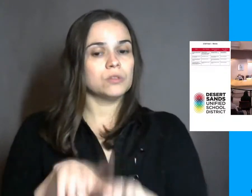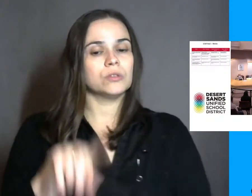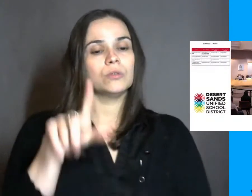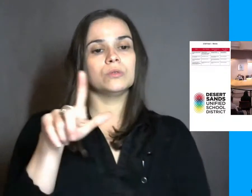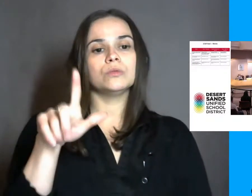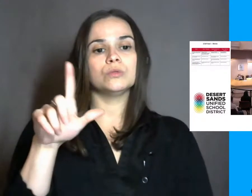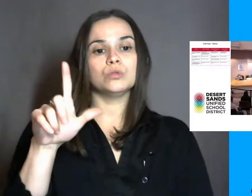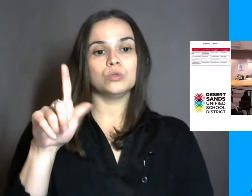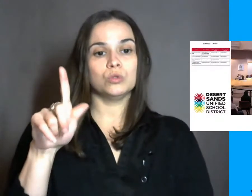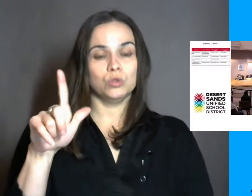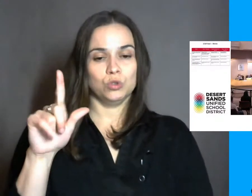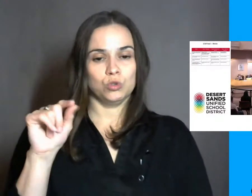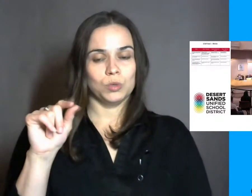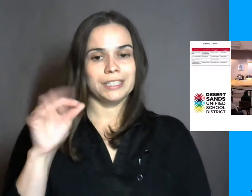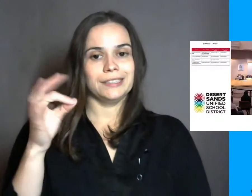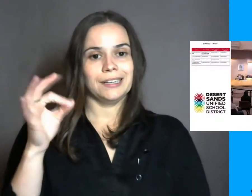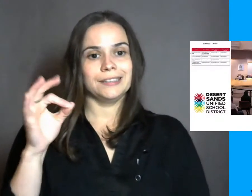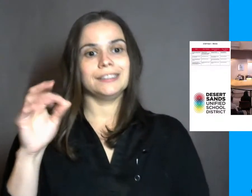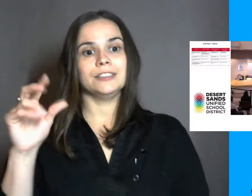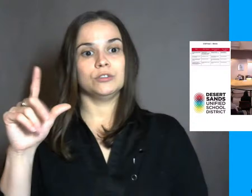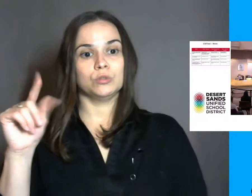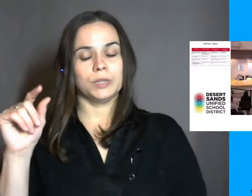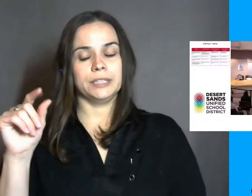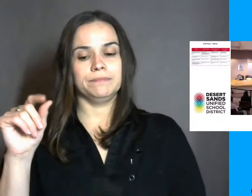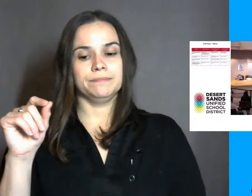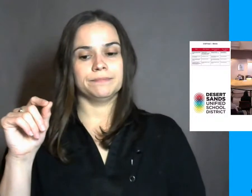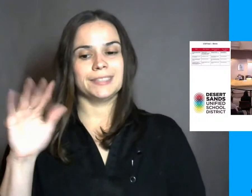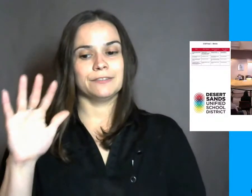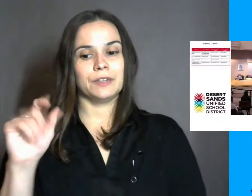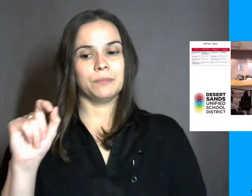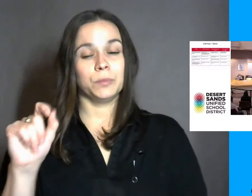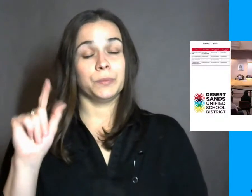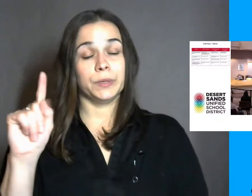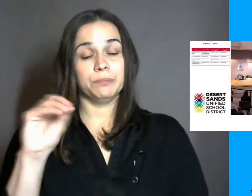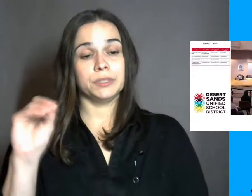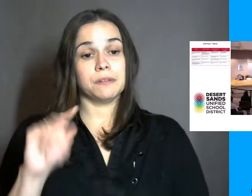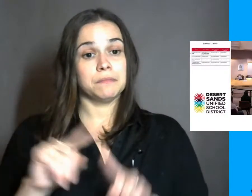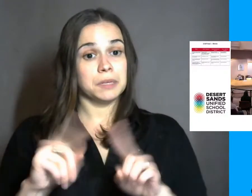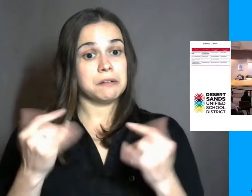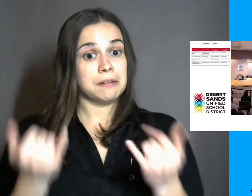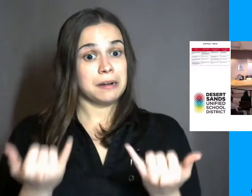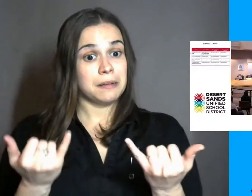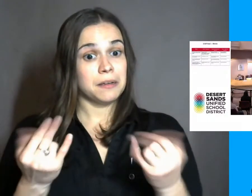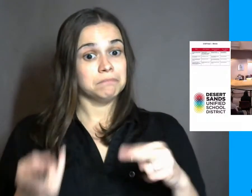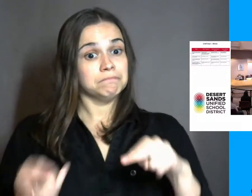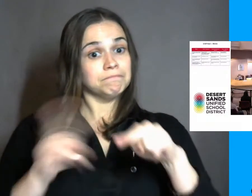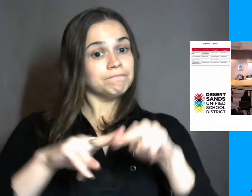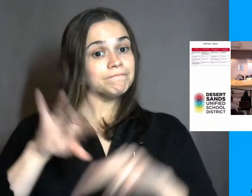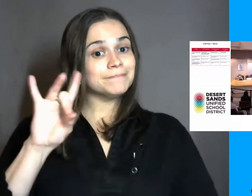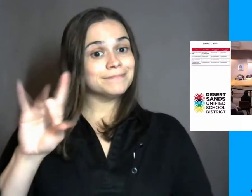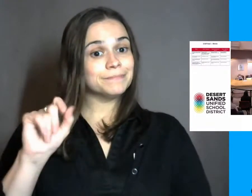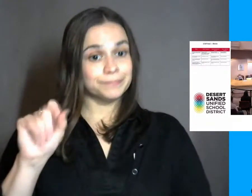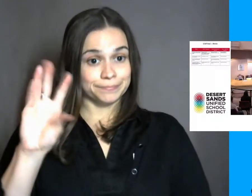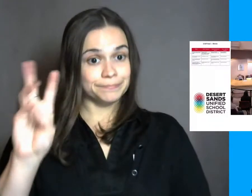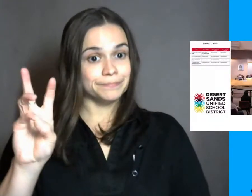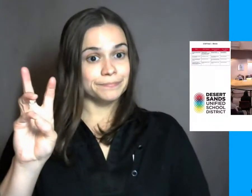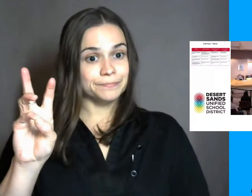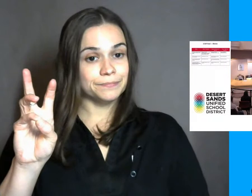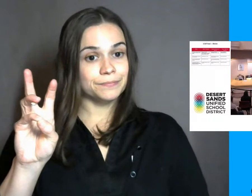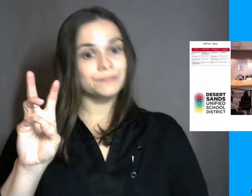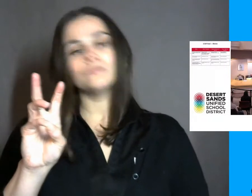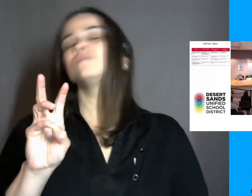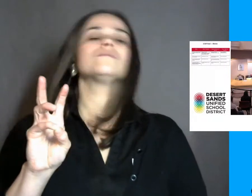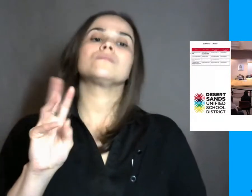was 5.1%, and the rate for 2021 increased to 8.6.